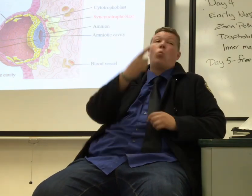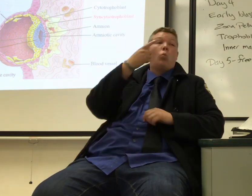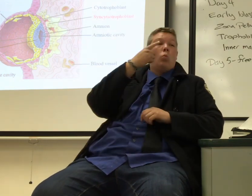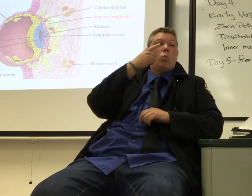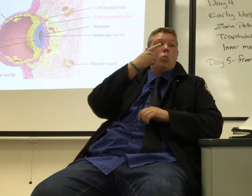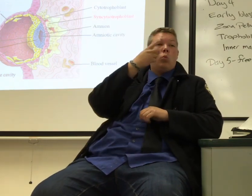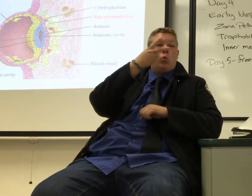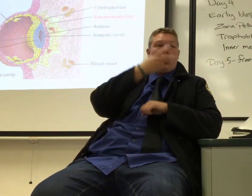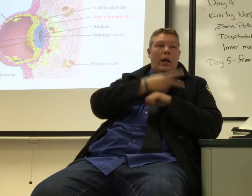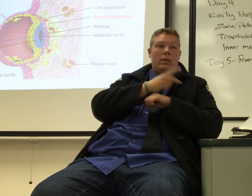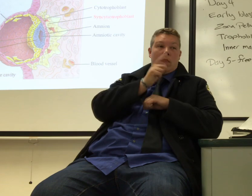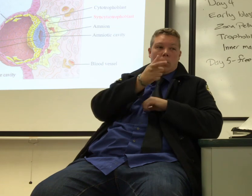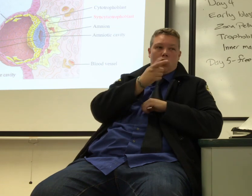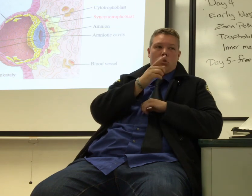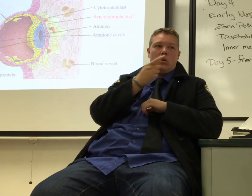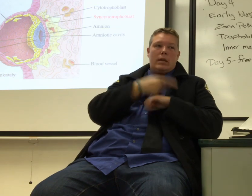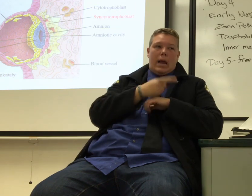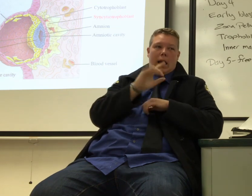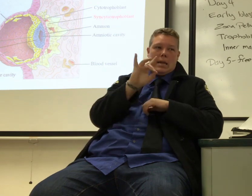No, 2 days later, day eight.